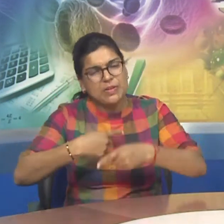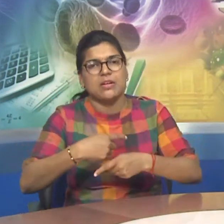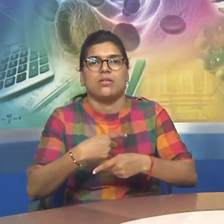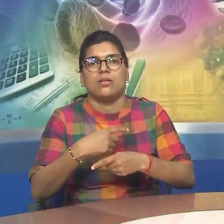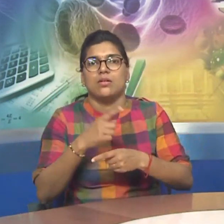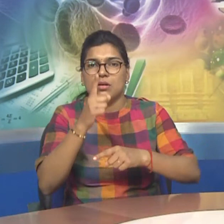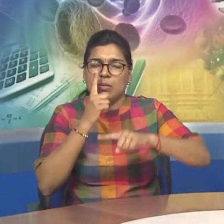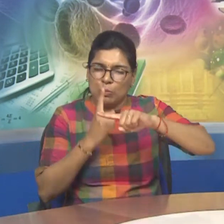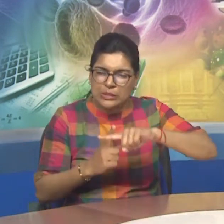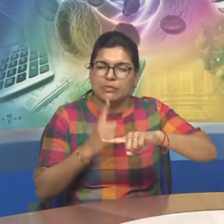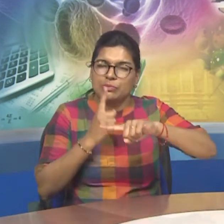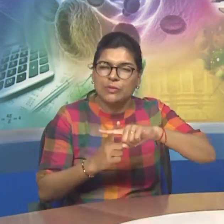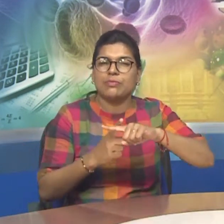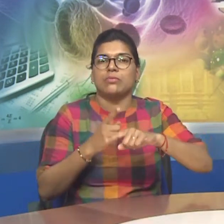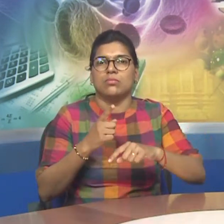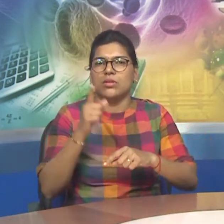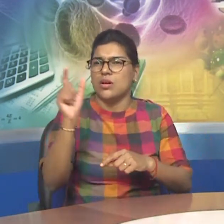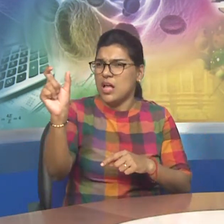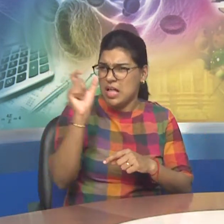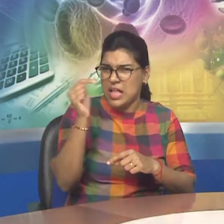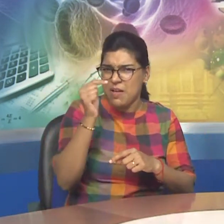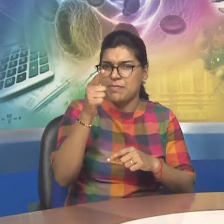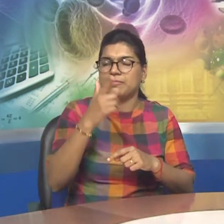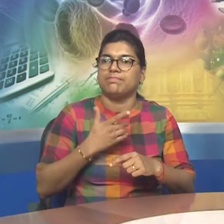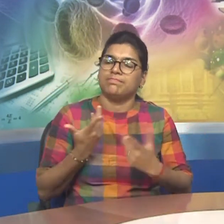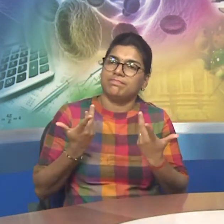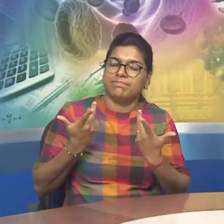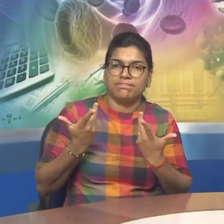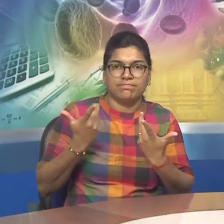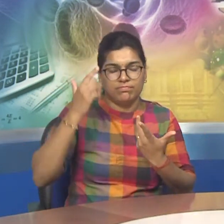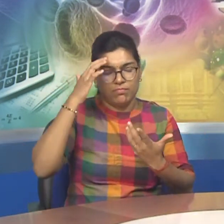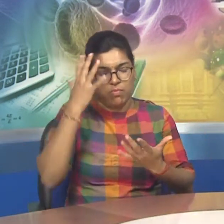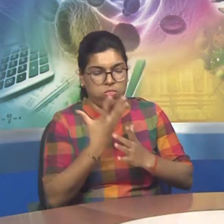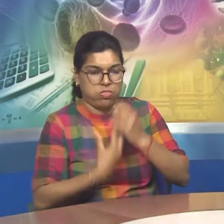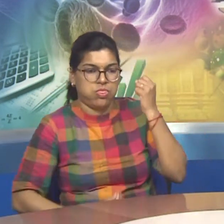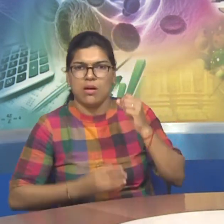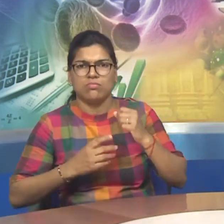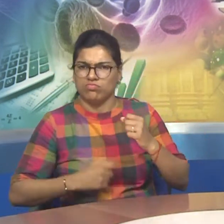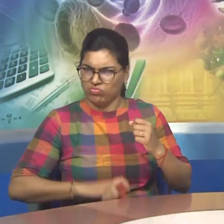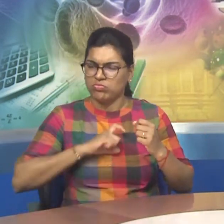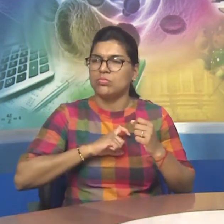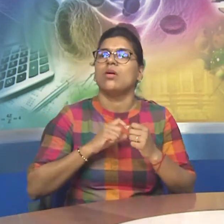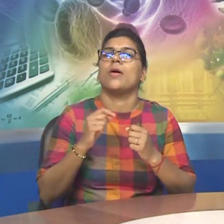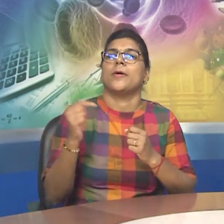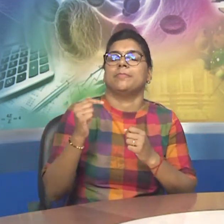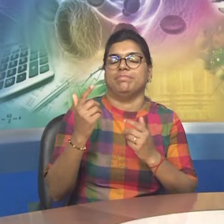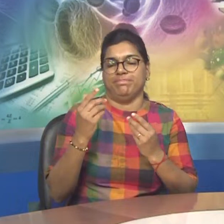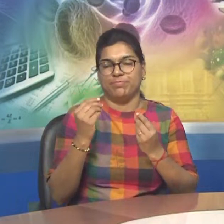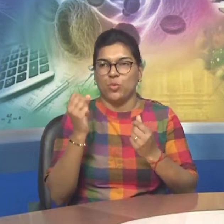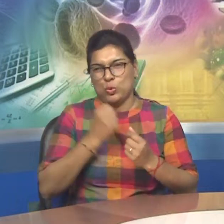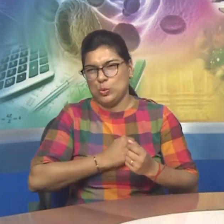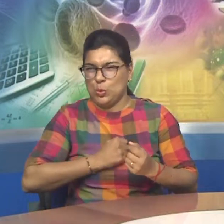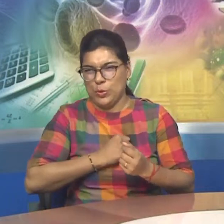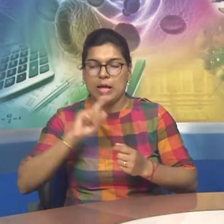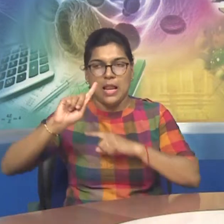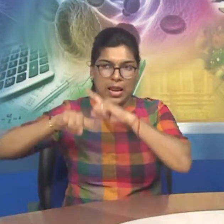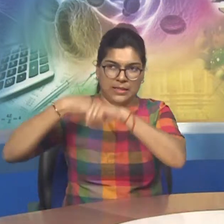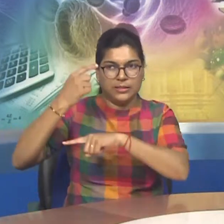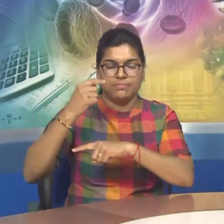day. Do this every day and create a positive habit. In this, we are talking about the